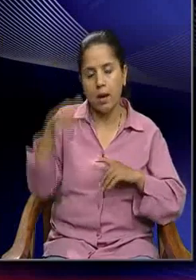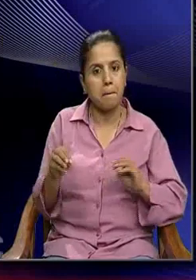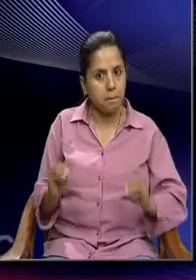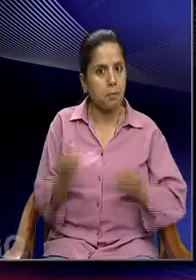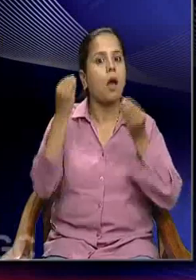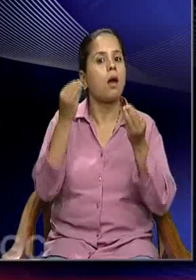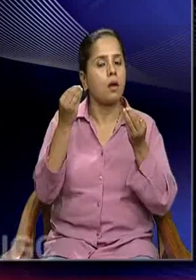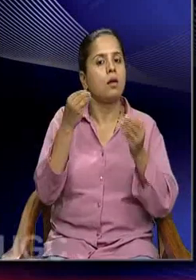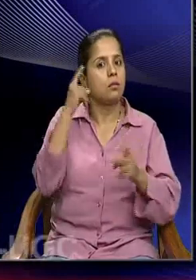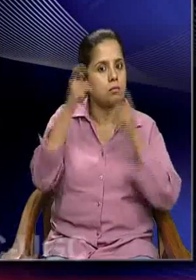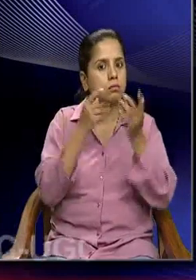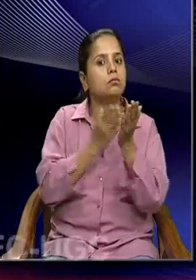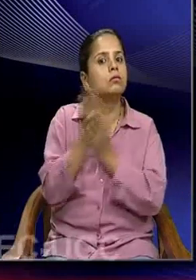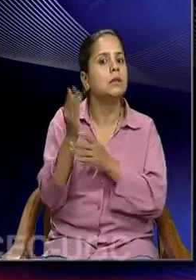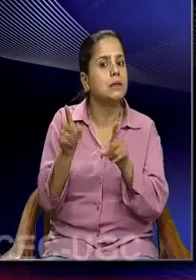well-being.